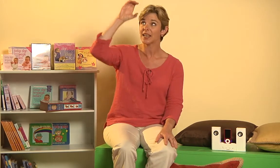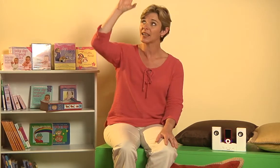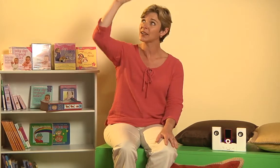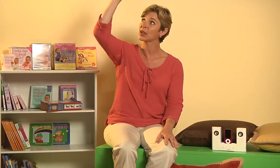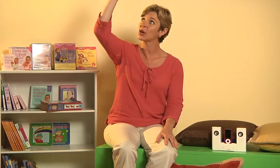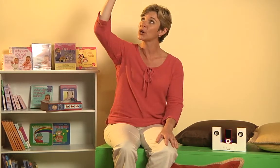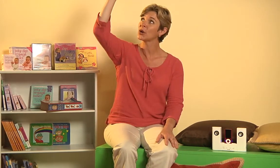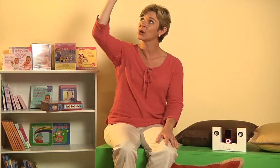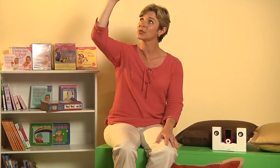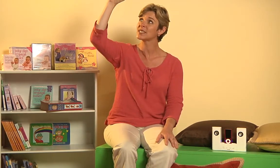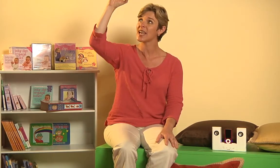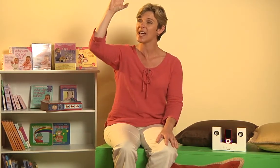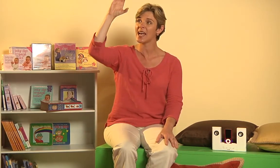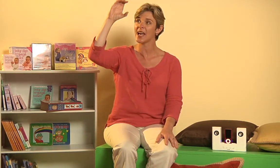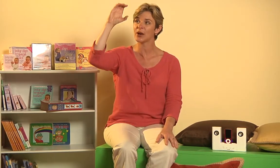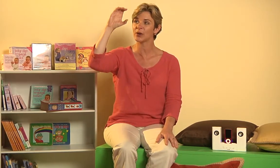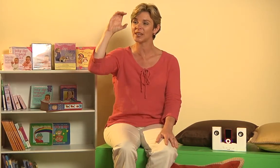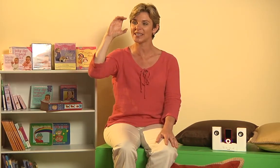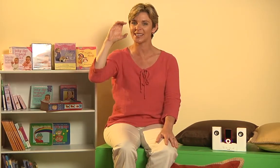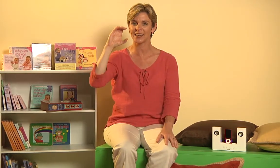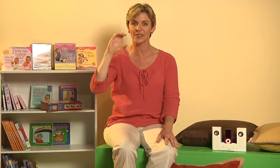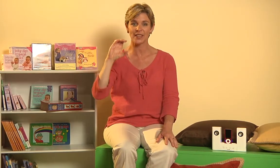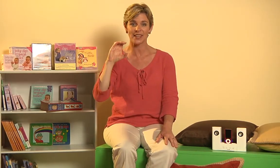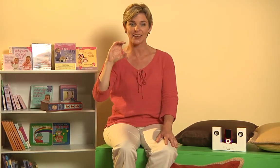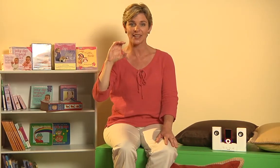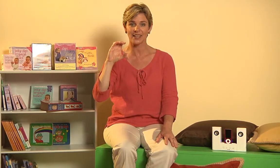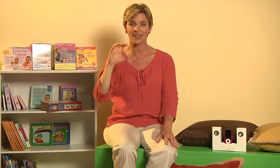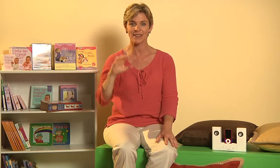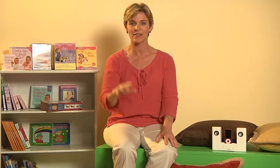sun goes down in the eve,